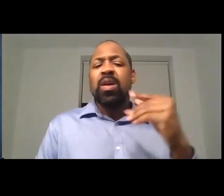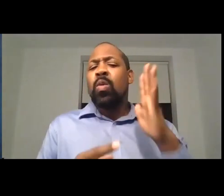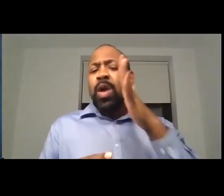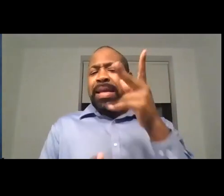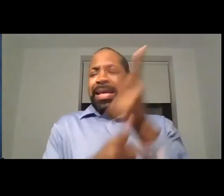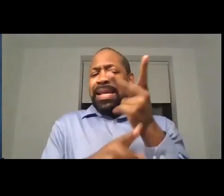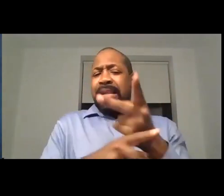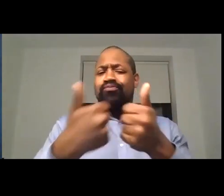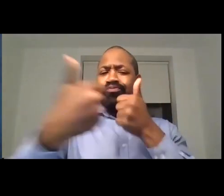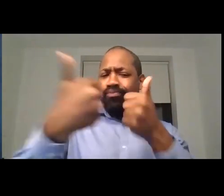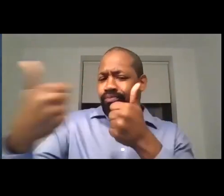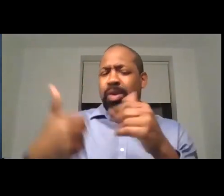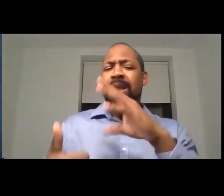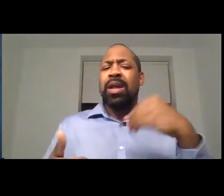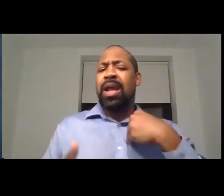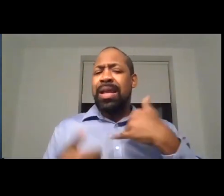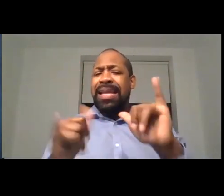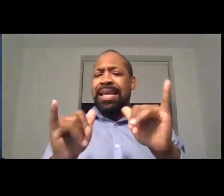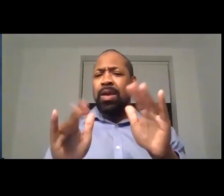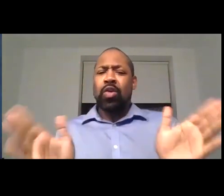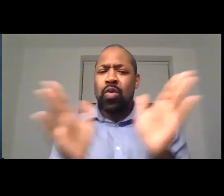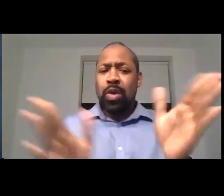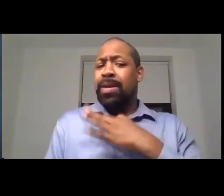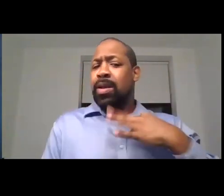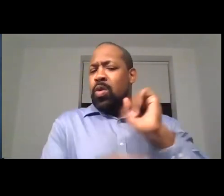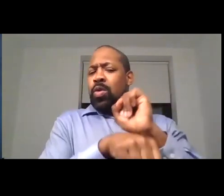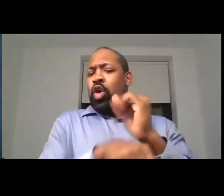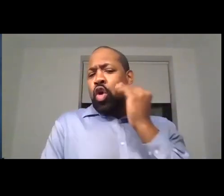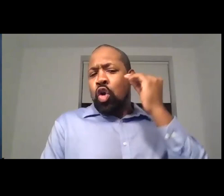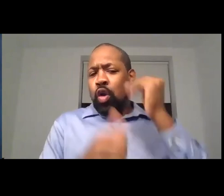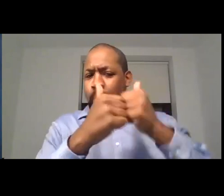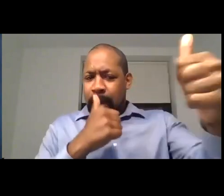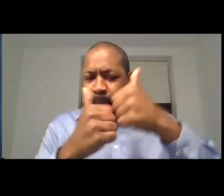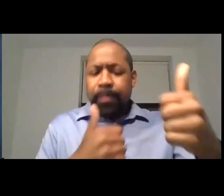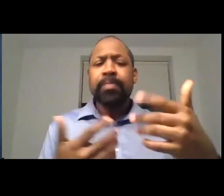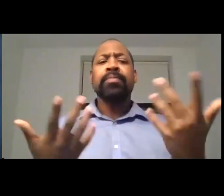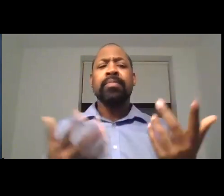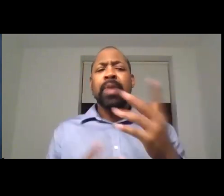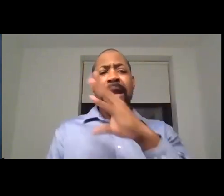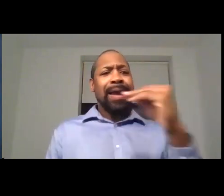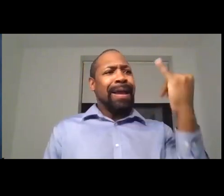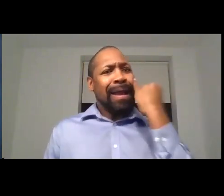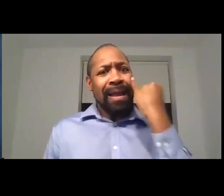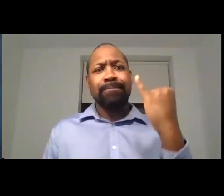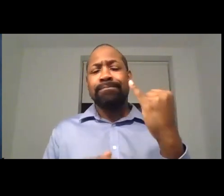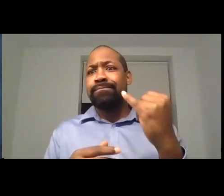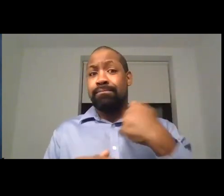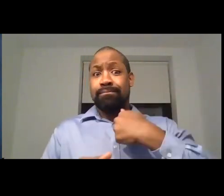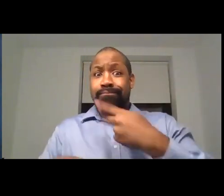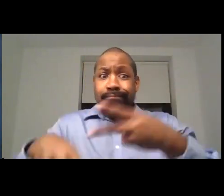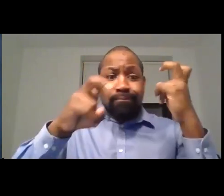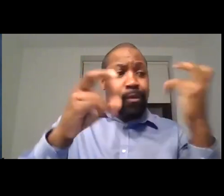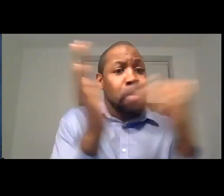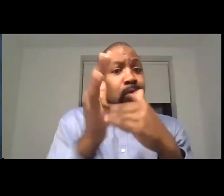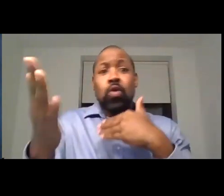So I just need to continue to be careful and keep social distancing. And I would encourage all the staff to continue to work at